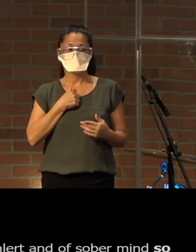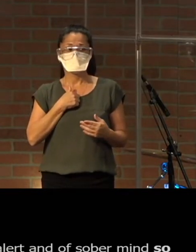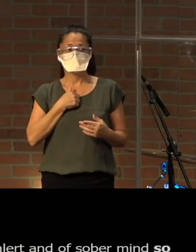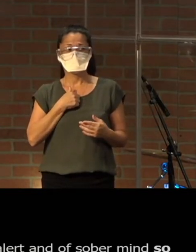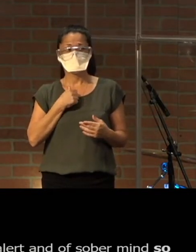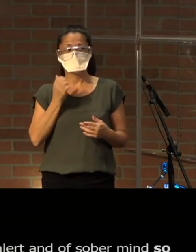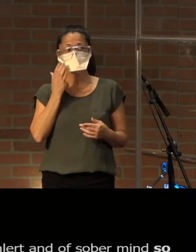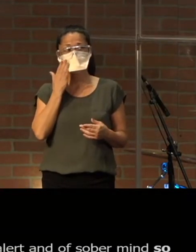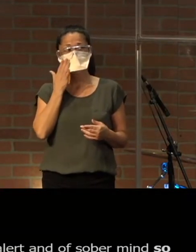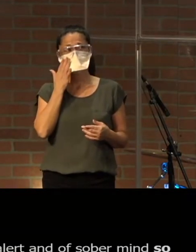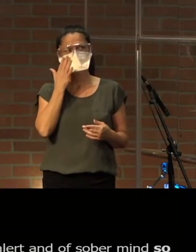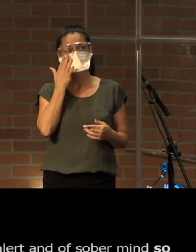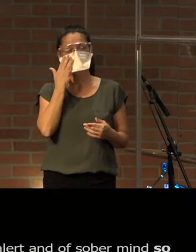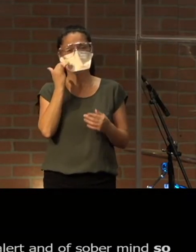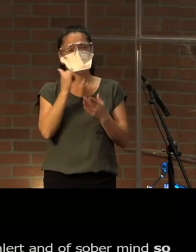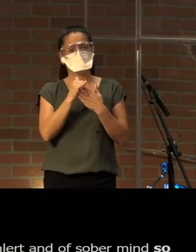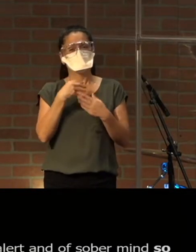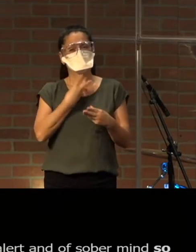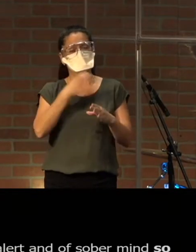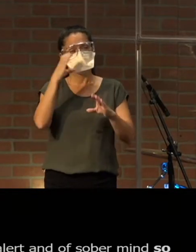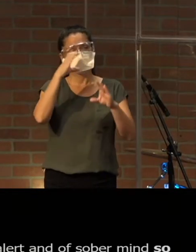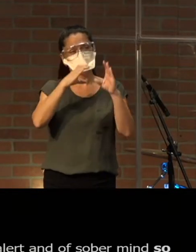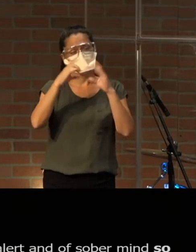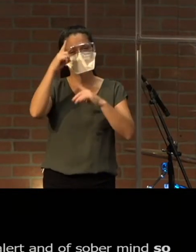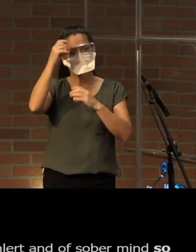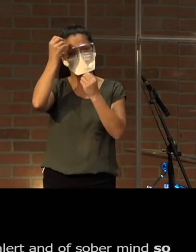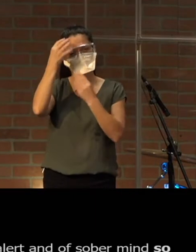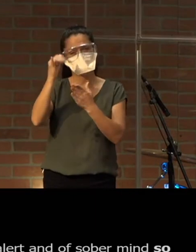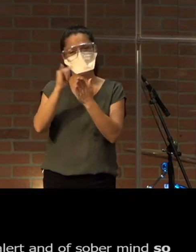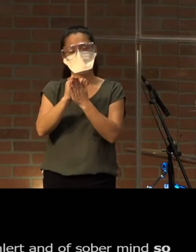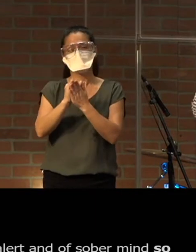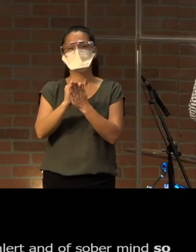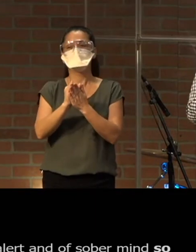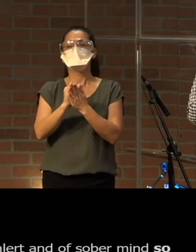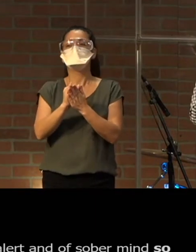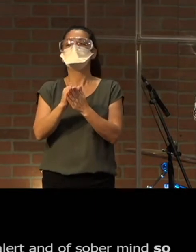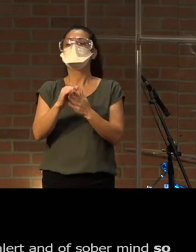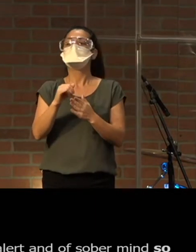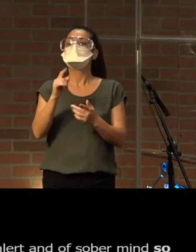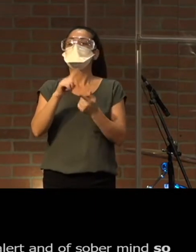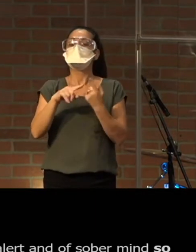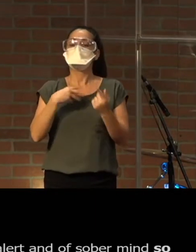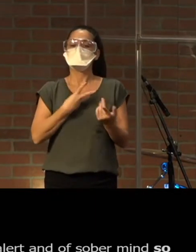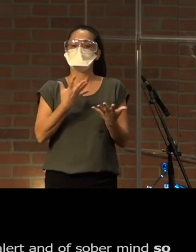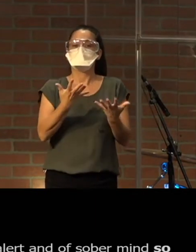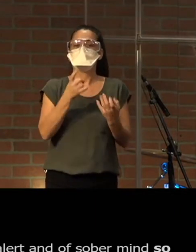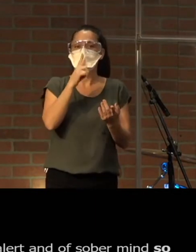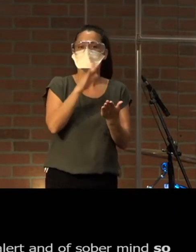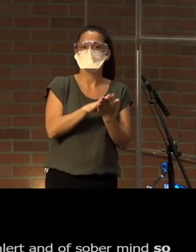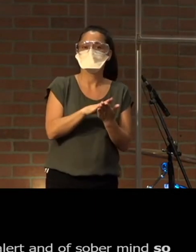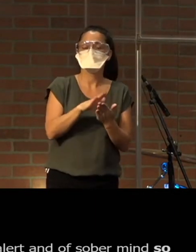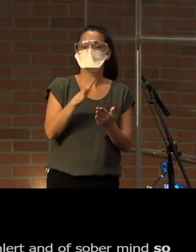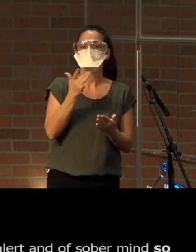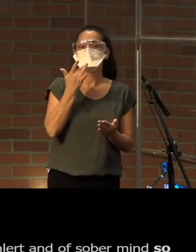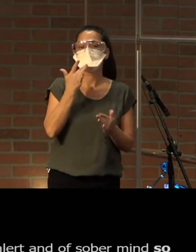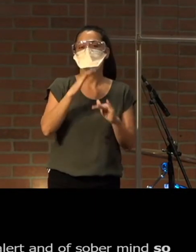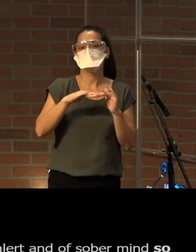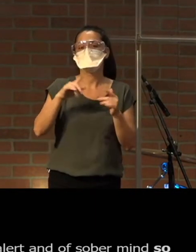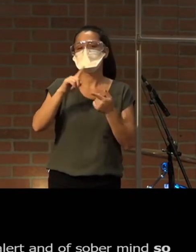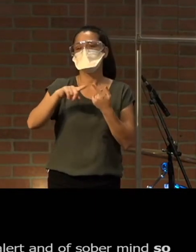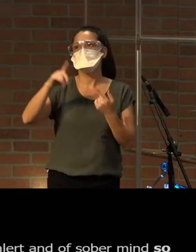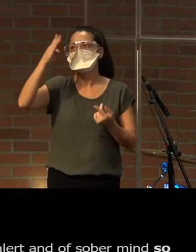bias, that we're searching for information that confirms what we want to believe rather than what God